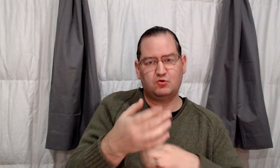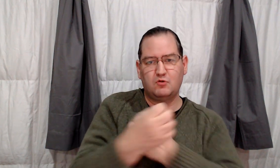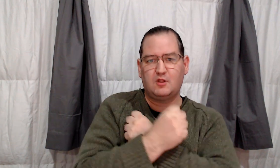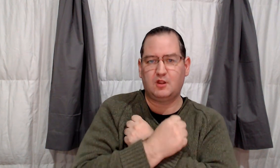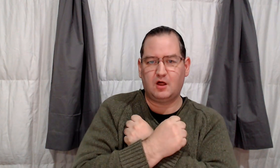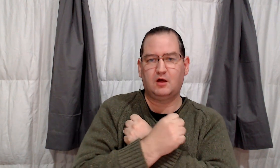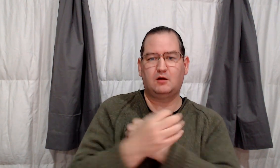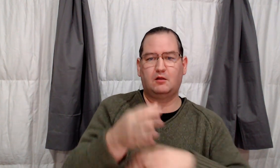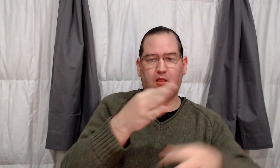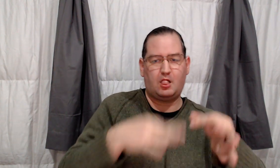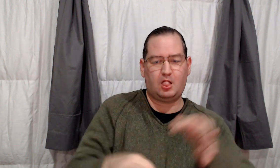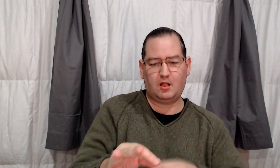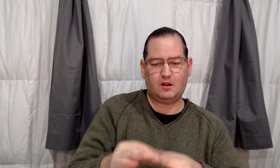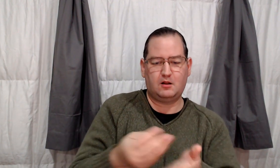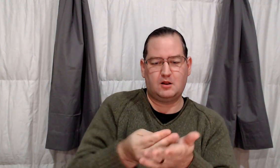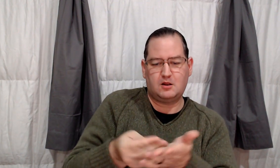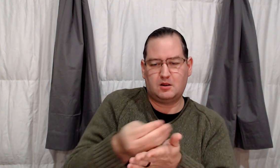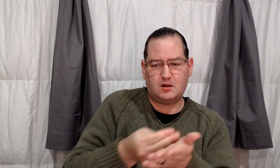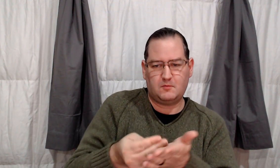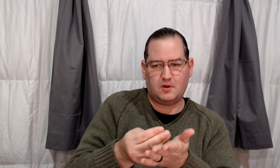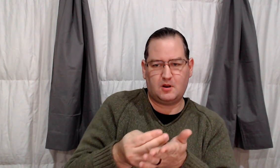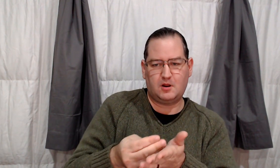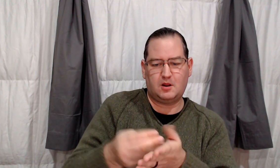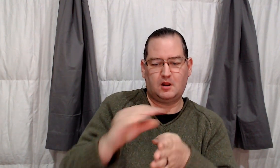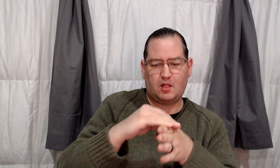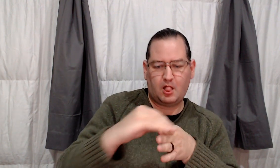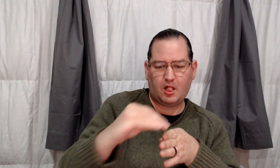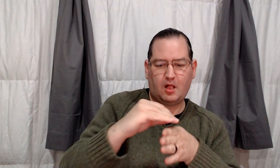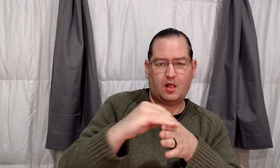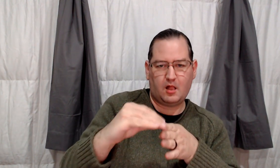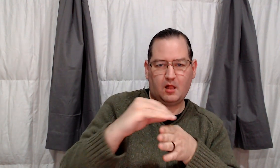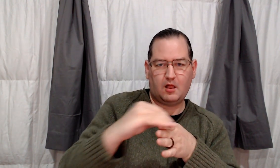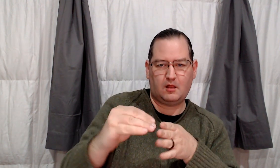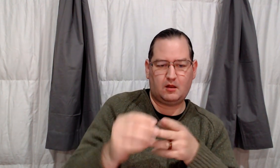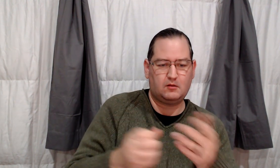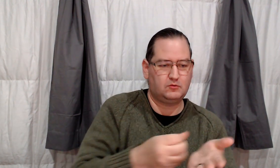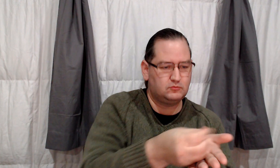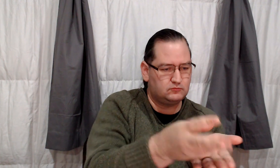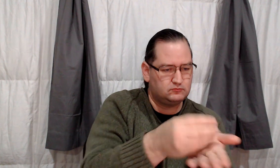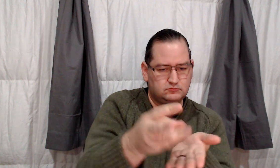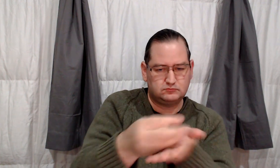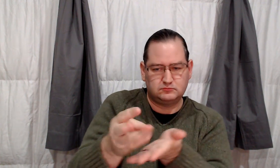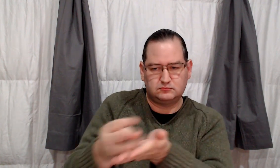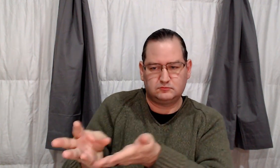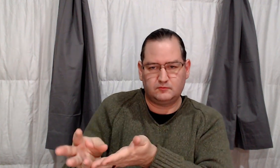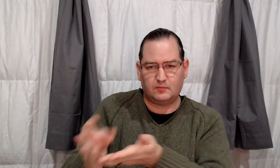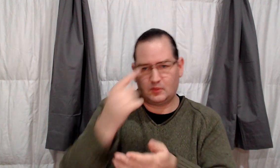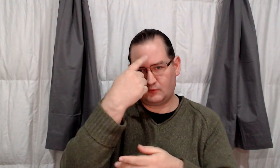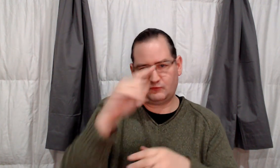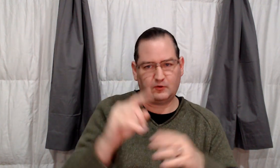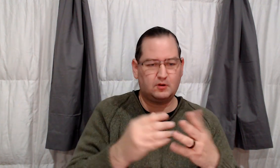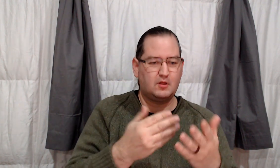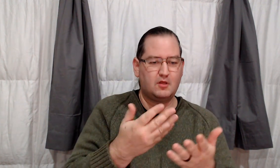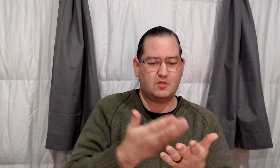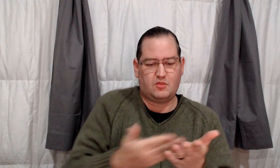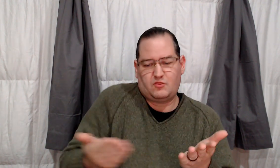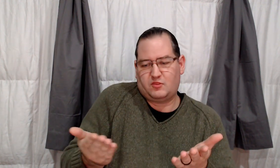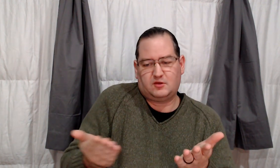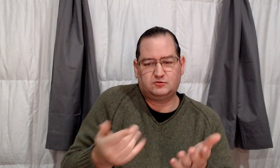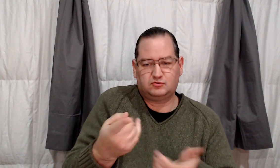have to spend on the things you love and love doing. But one thing I will say to you,